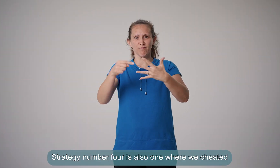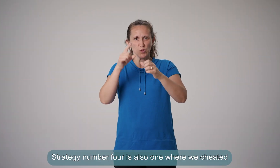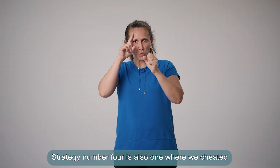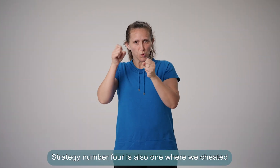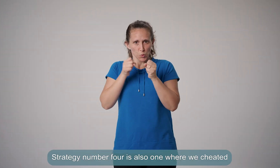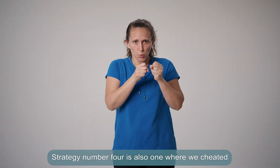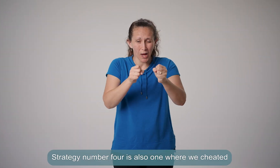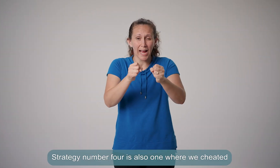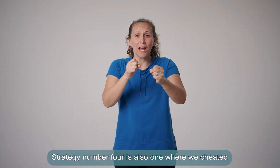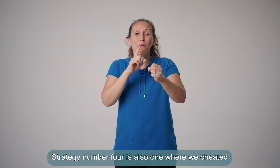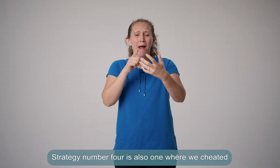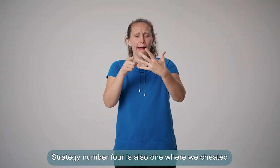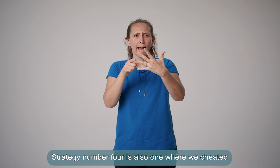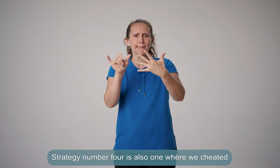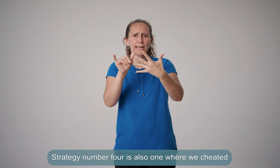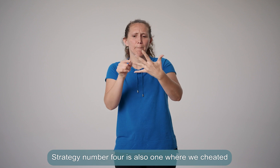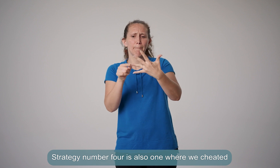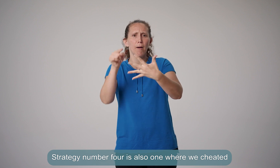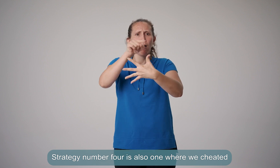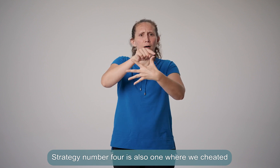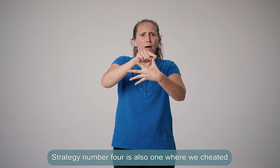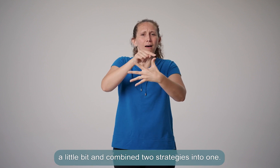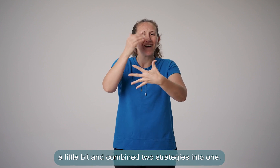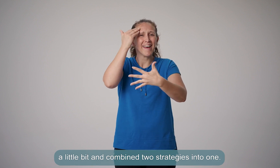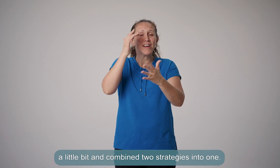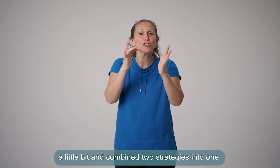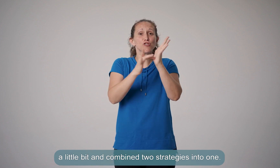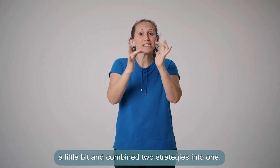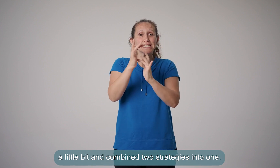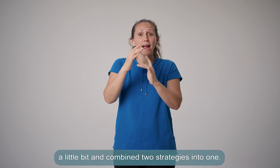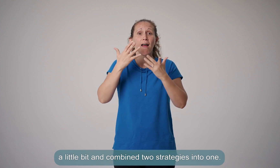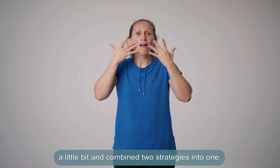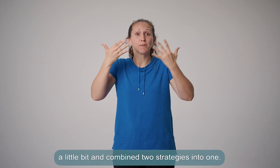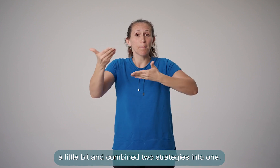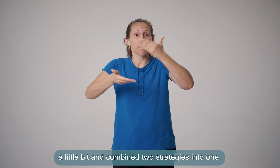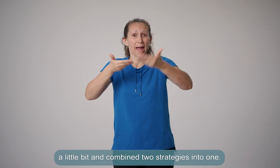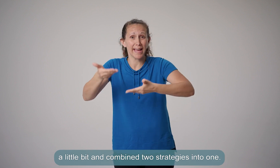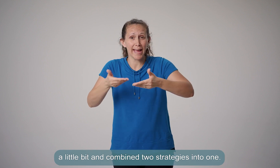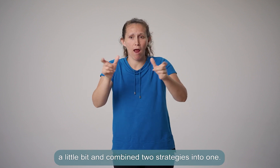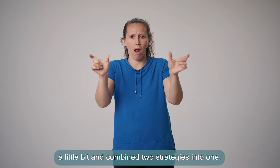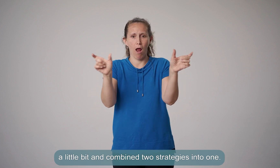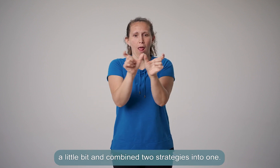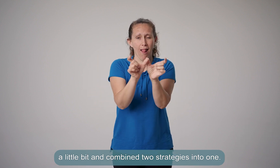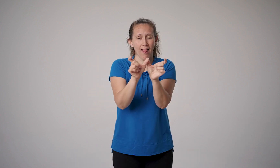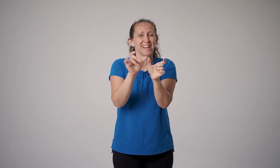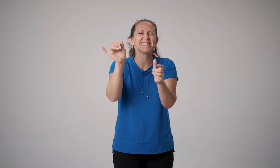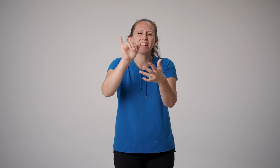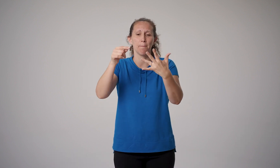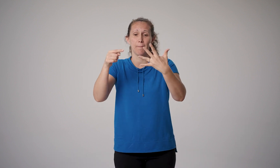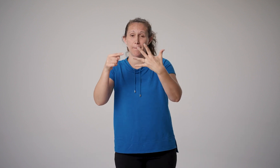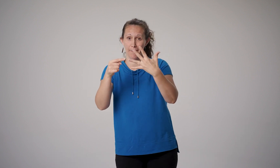Strategy number 4 is also one where we cheated a little bit and combined 2 strategies into one.